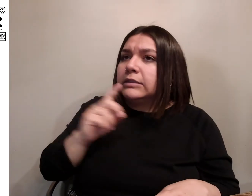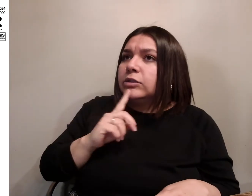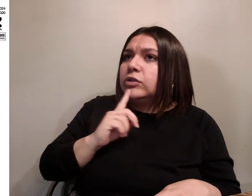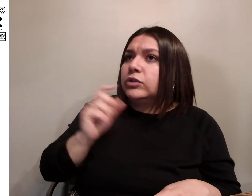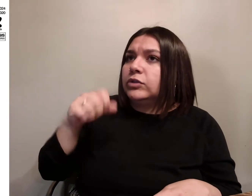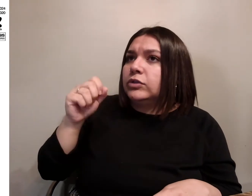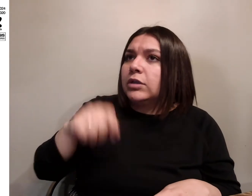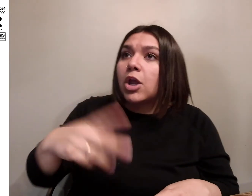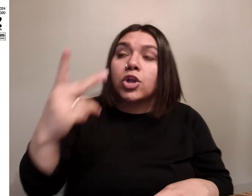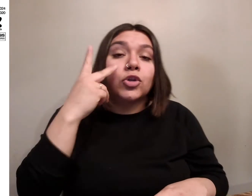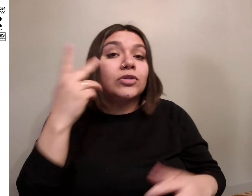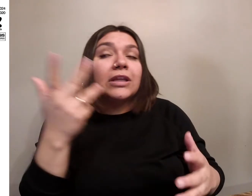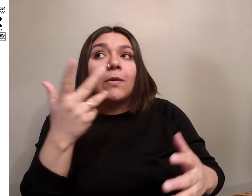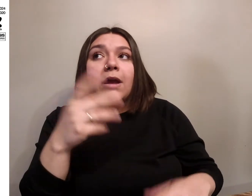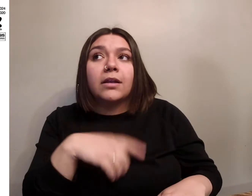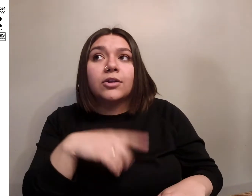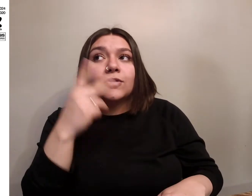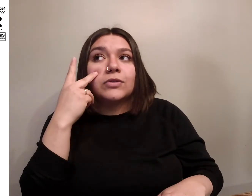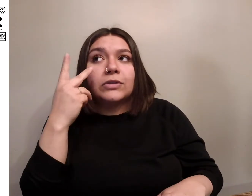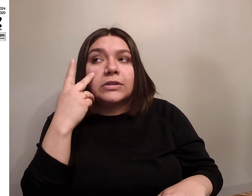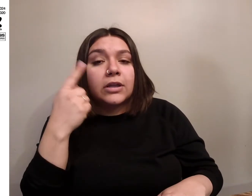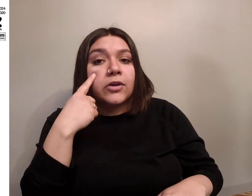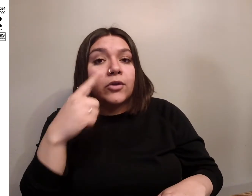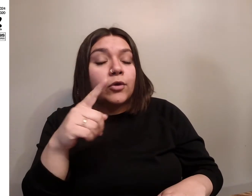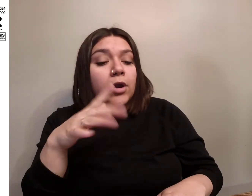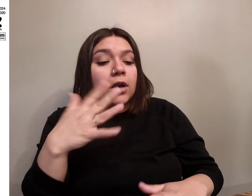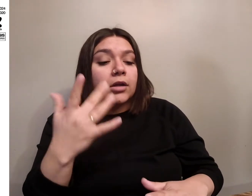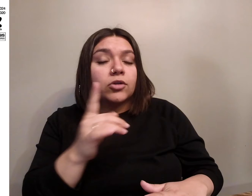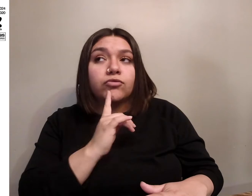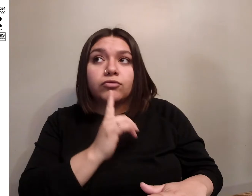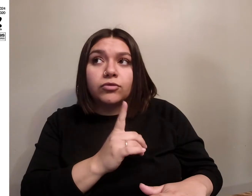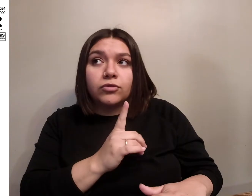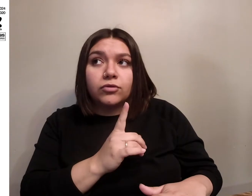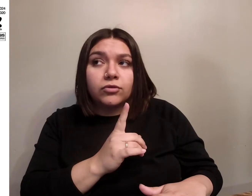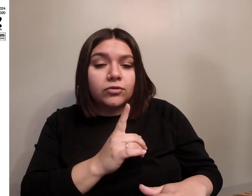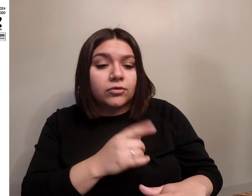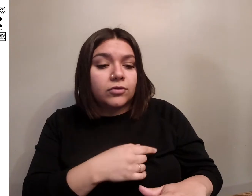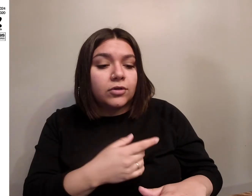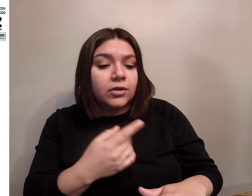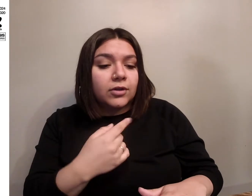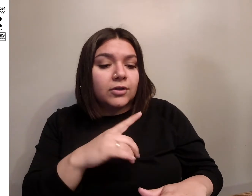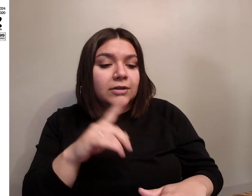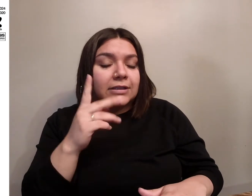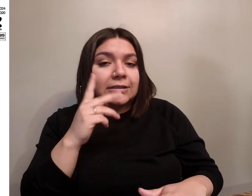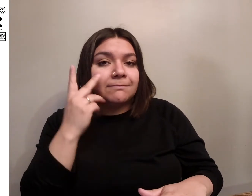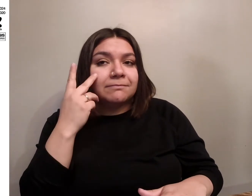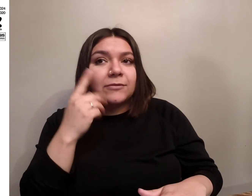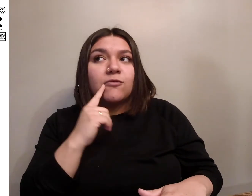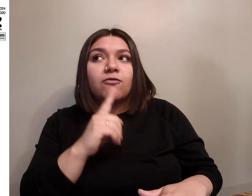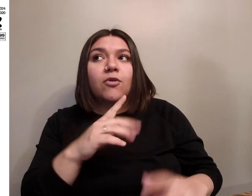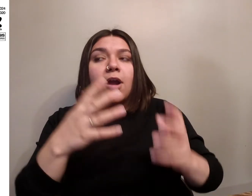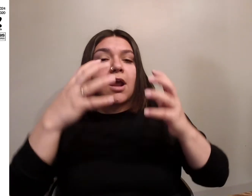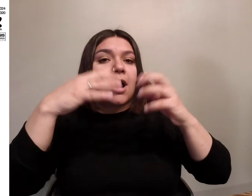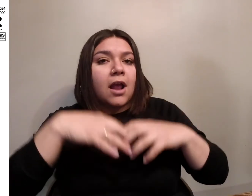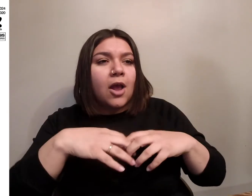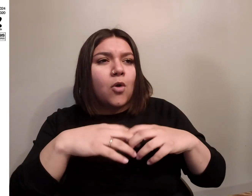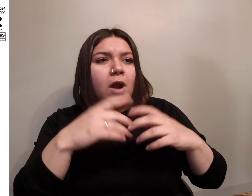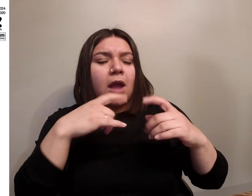apart. Oh, absolutely. And what do you see? What do you see as truly